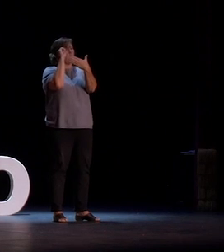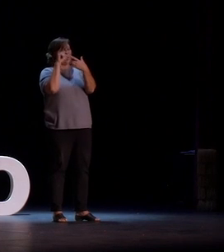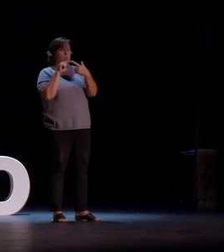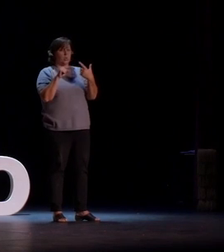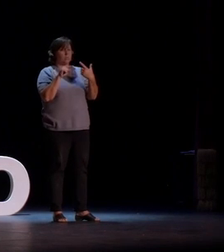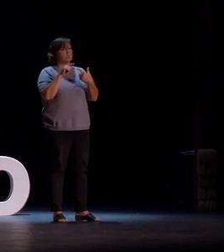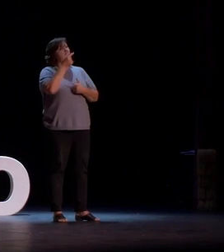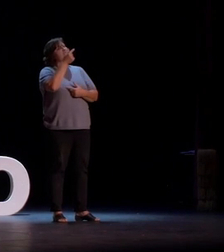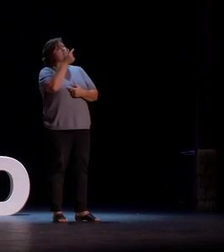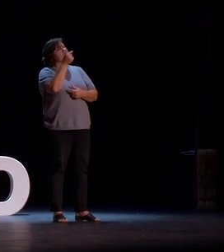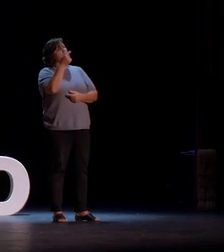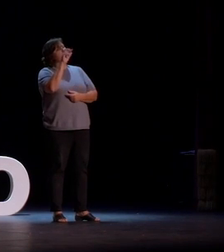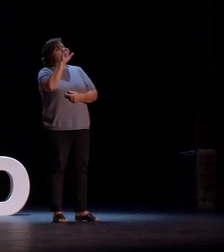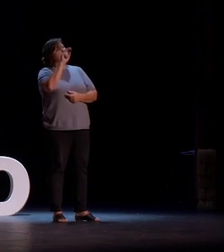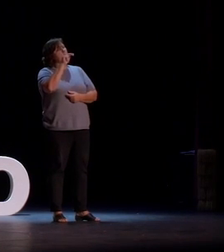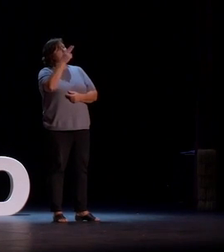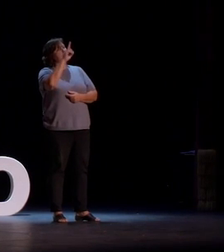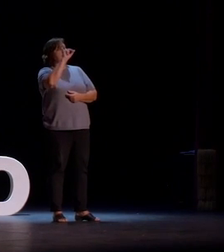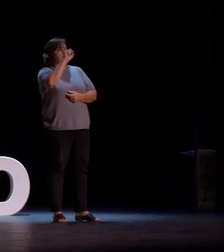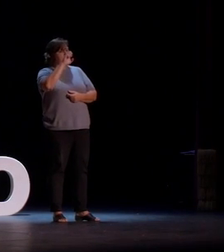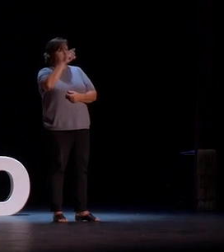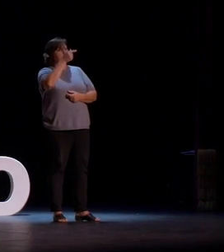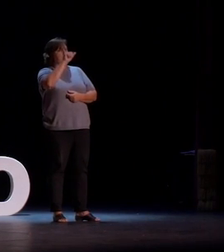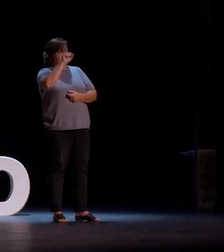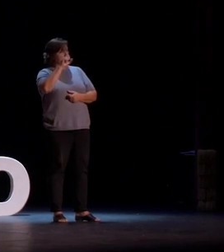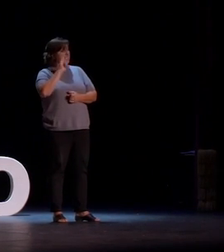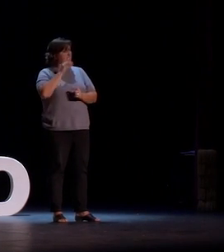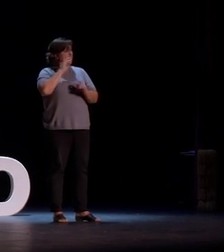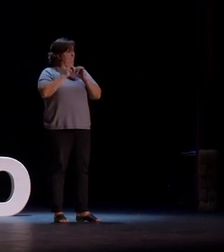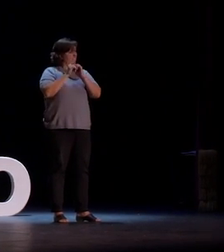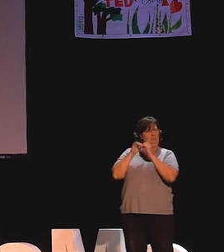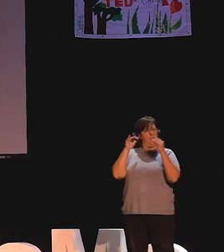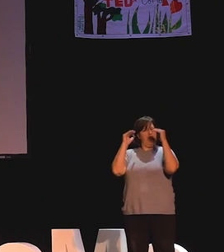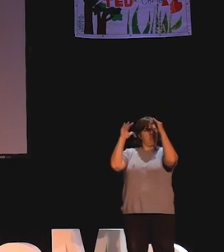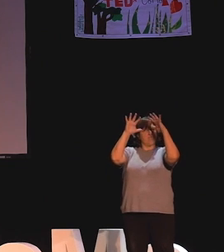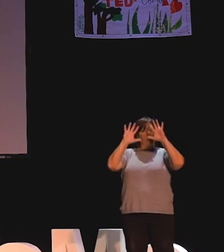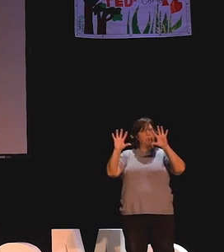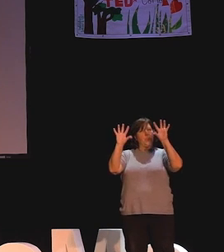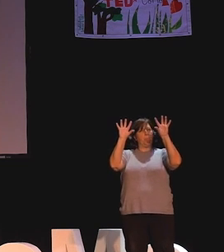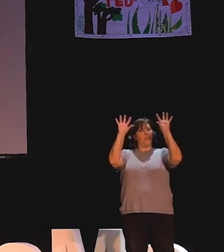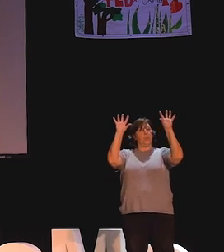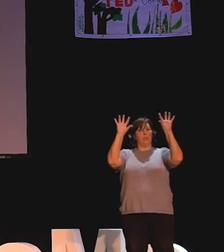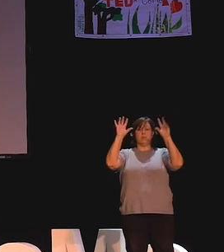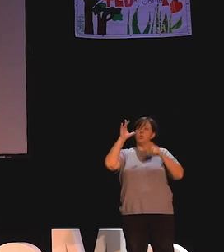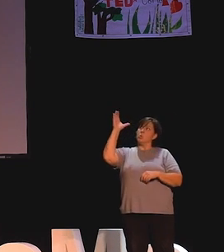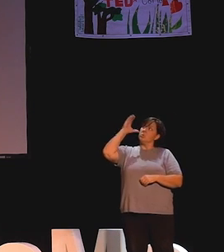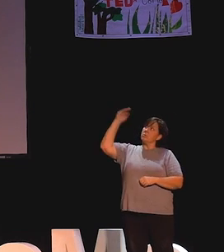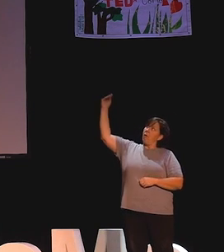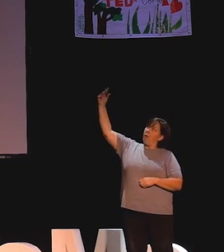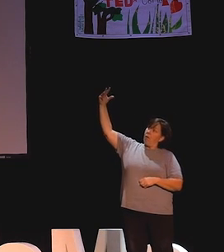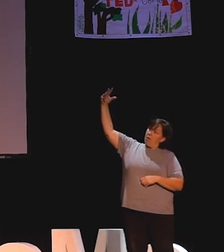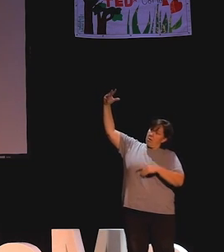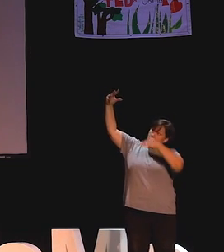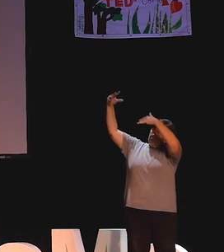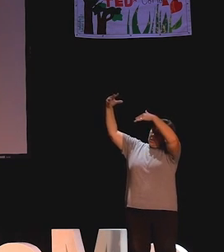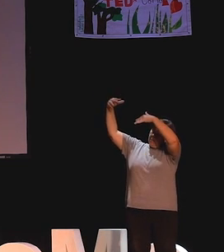thin greenhouse gases we have that make up that atmosphere. Now, normally, well, the solar rays come through, and